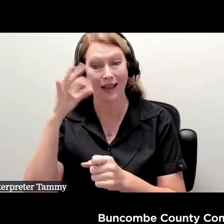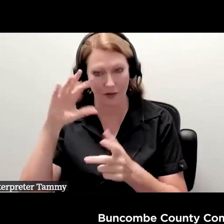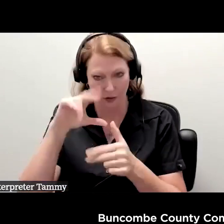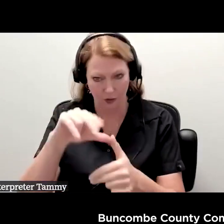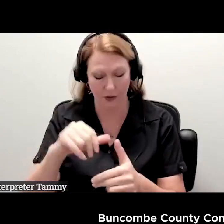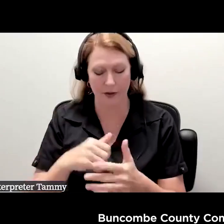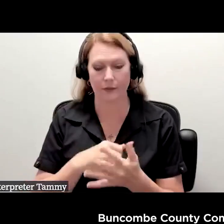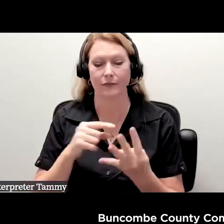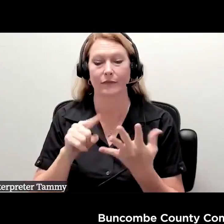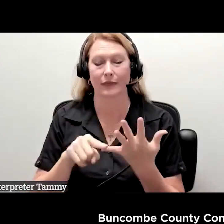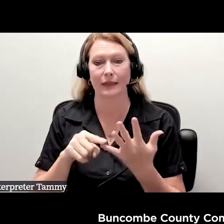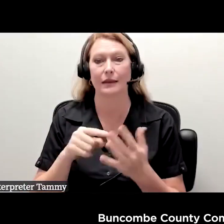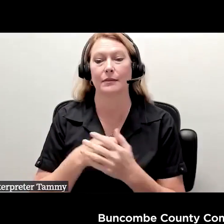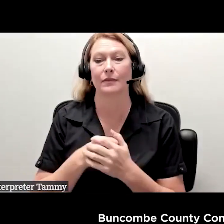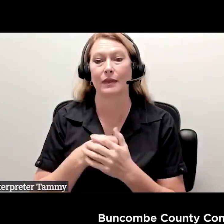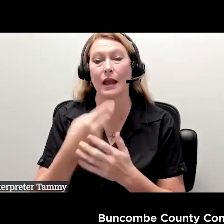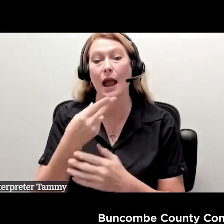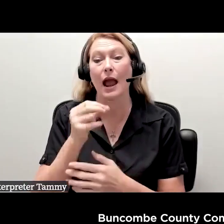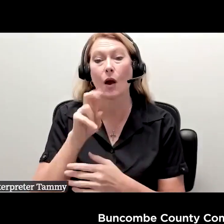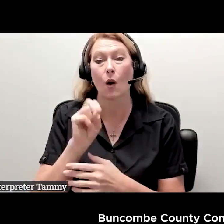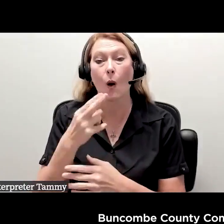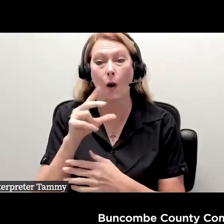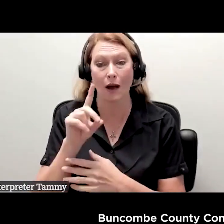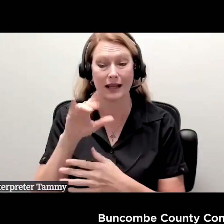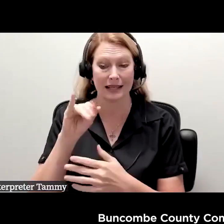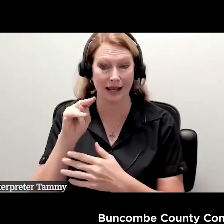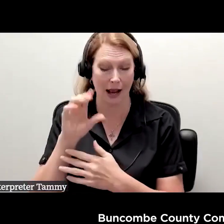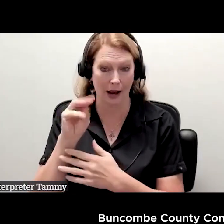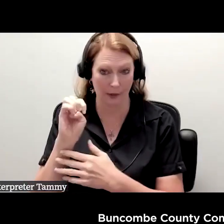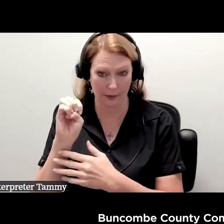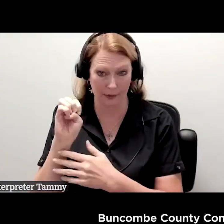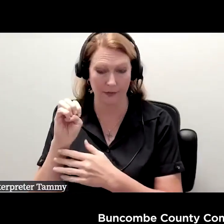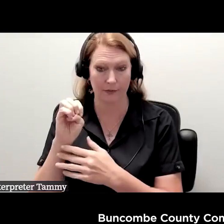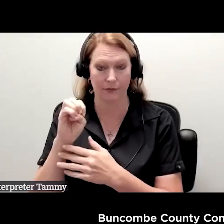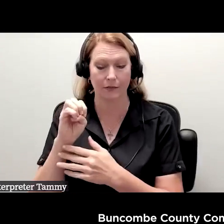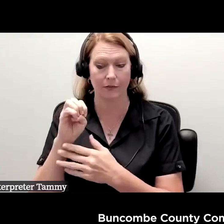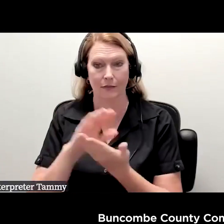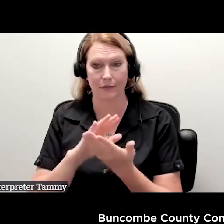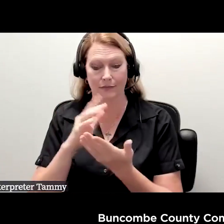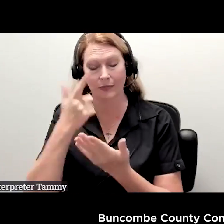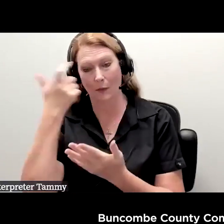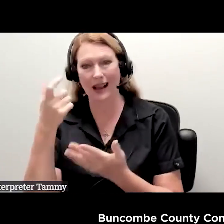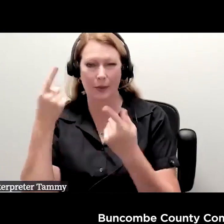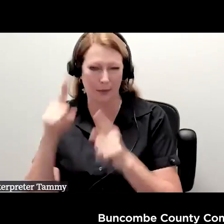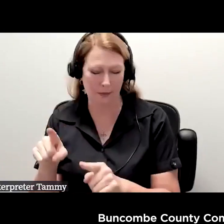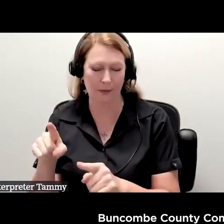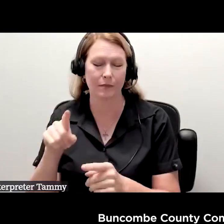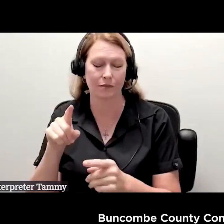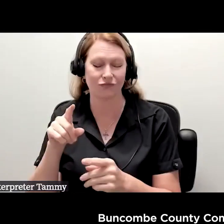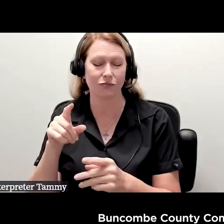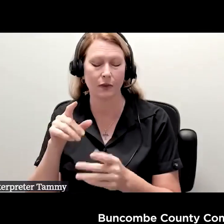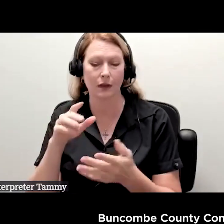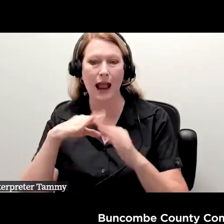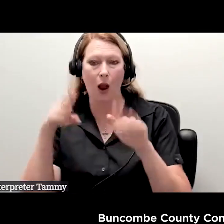become the main supplier of household income due to a storm-related death. To find out more, you can visit